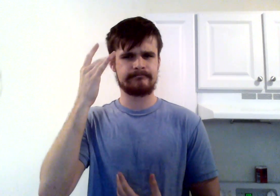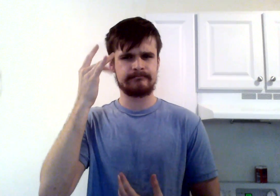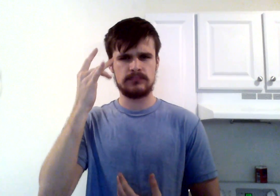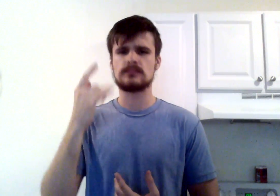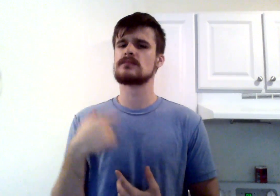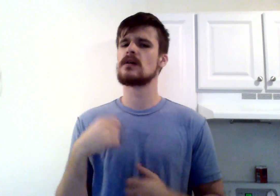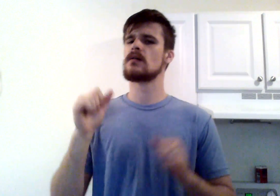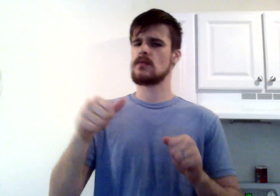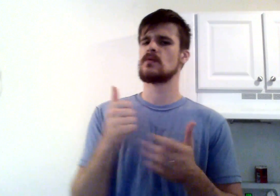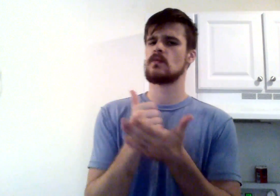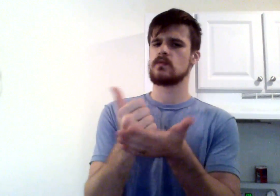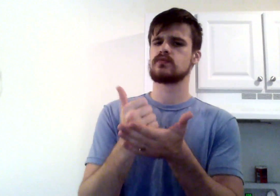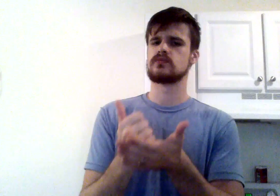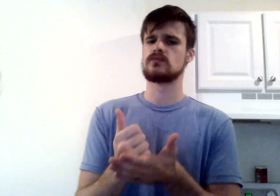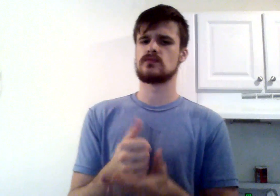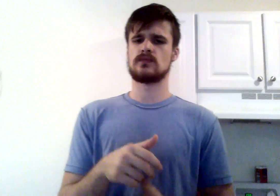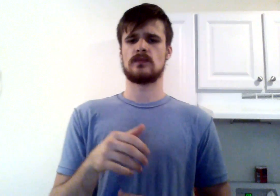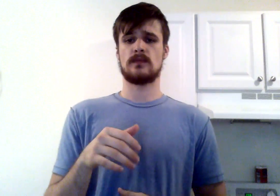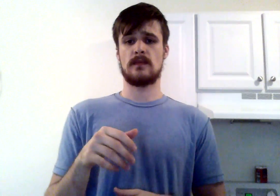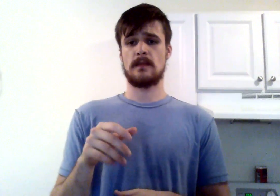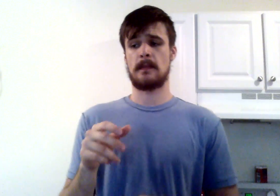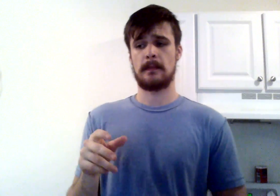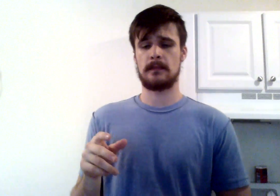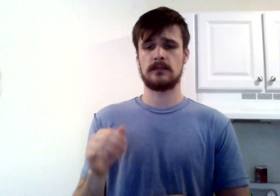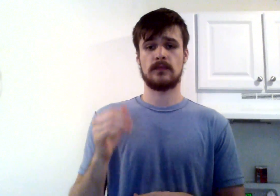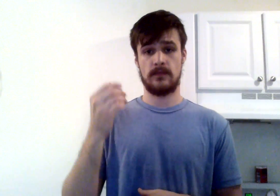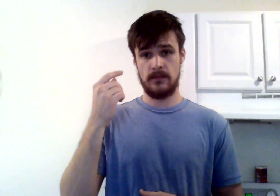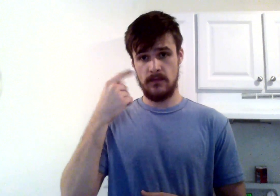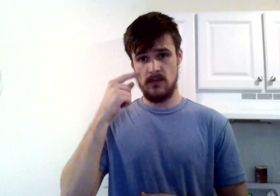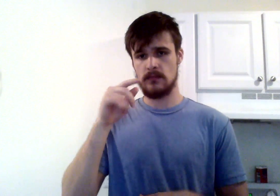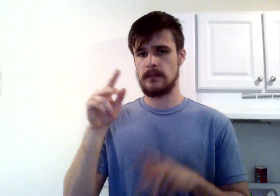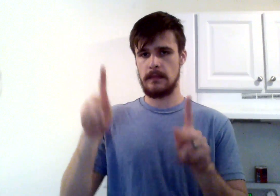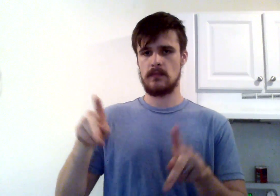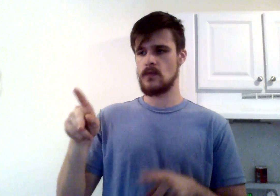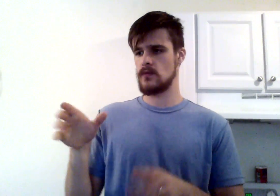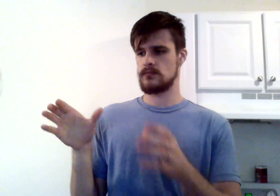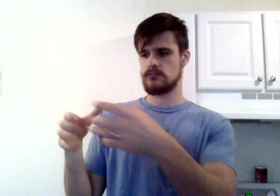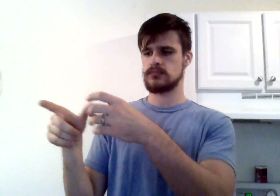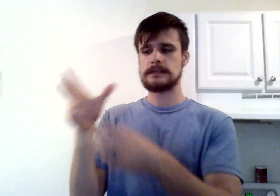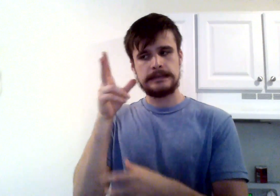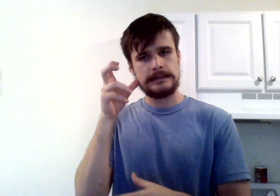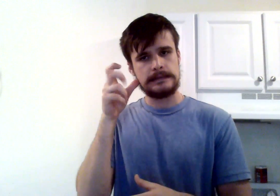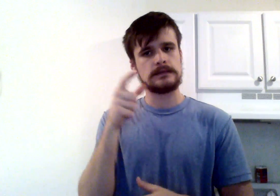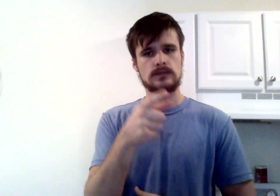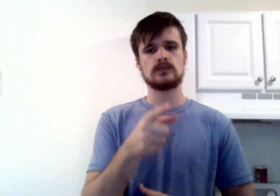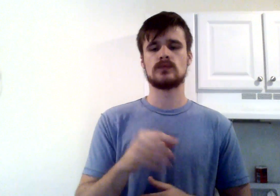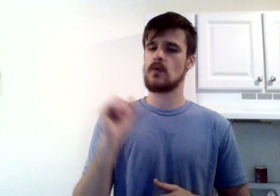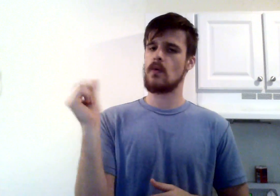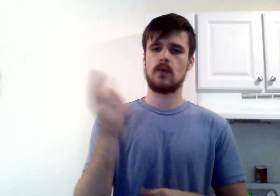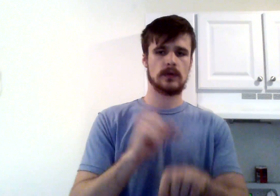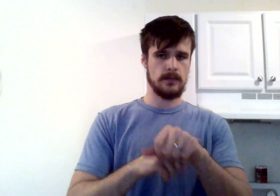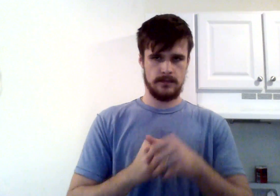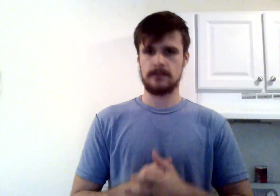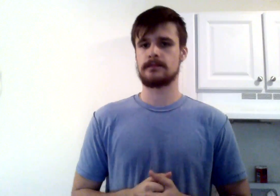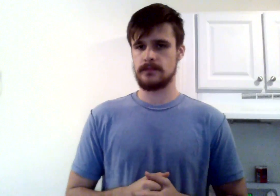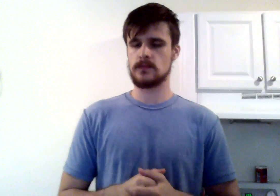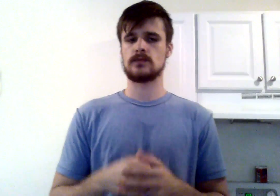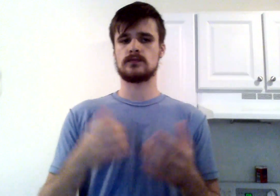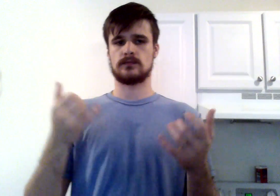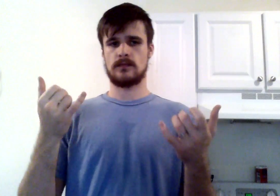I've assembled for your pleasure here 7 deadly sins of speaking. I'm not pretending this is an exhaustive list, but these 7, I think,